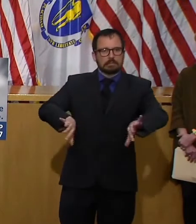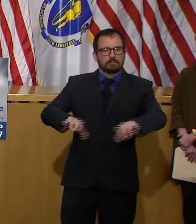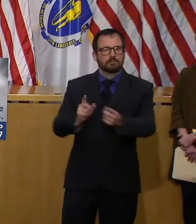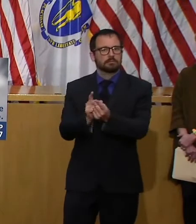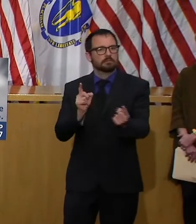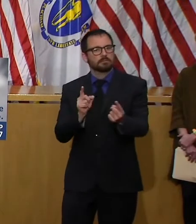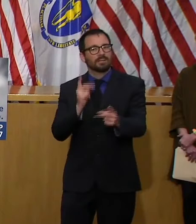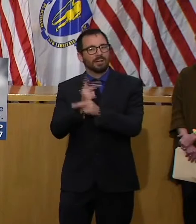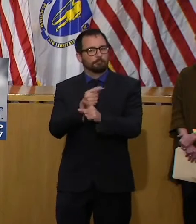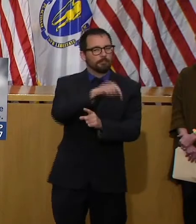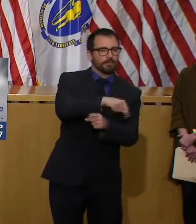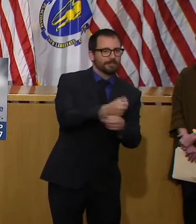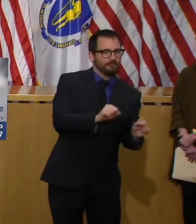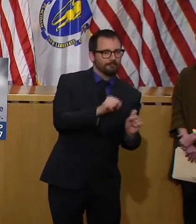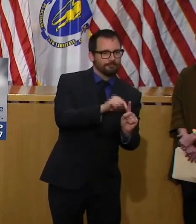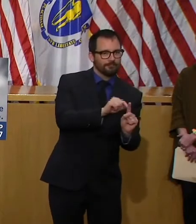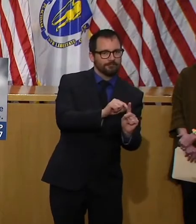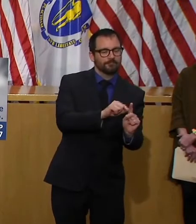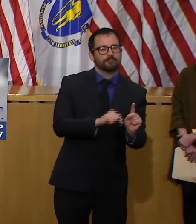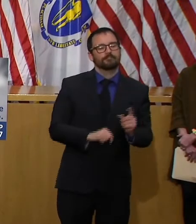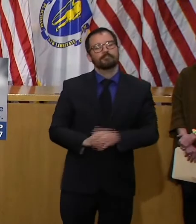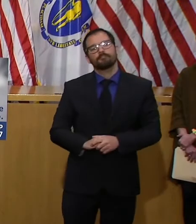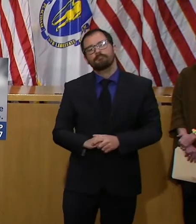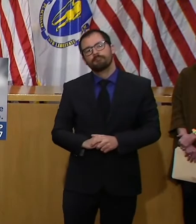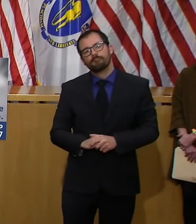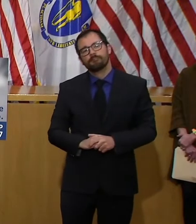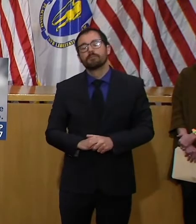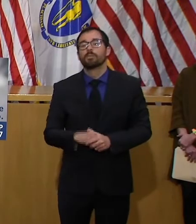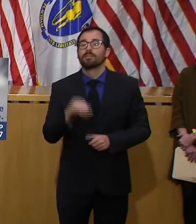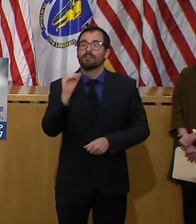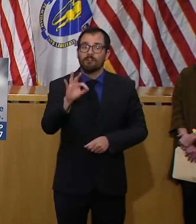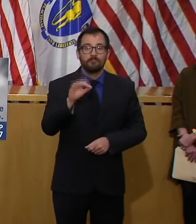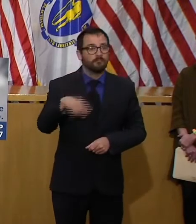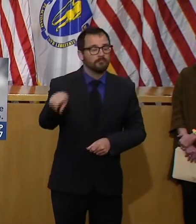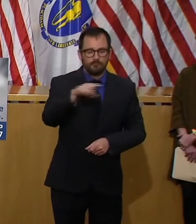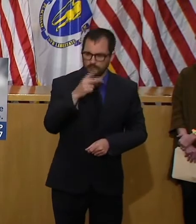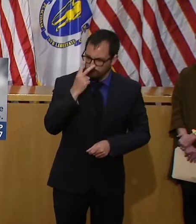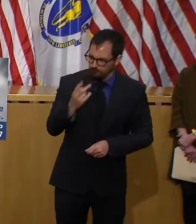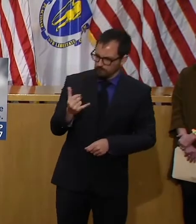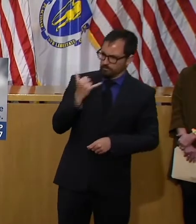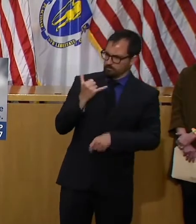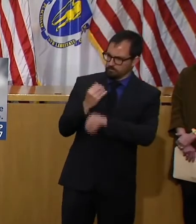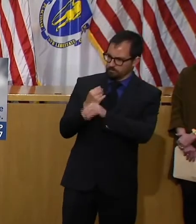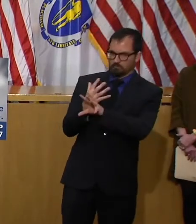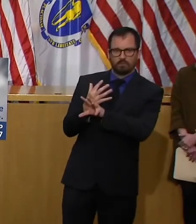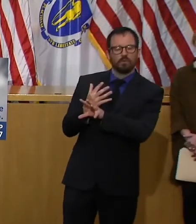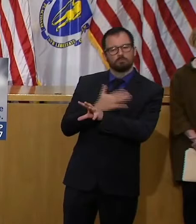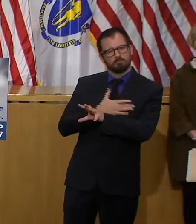all, someone else may be depending on your important input. Thank you.